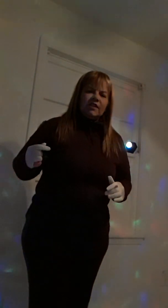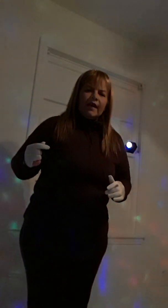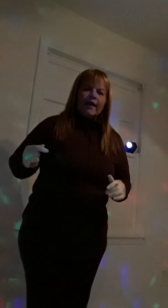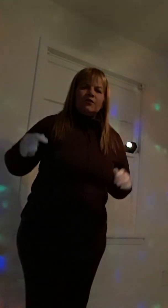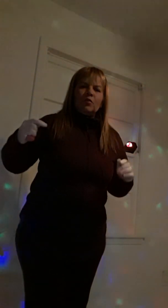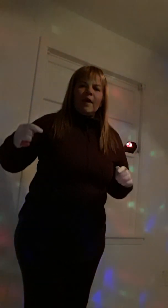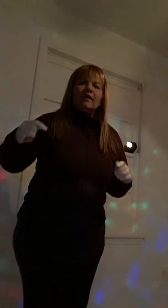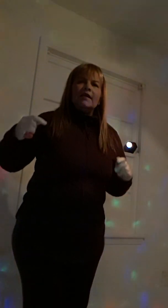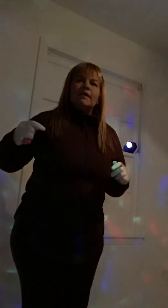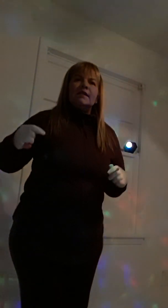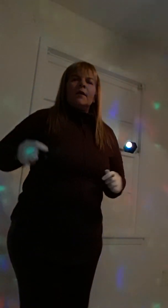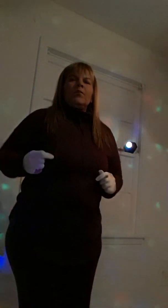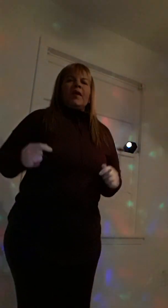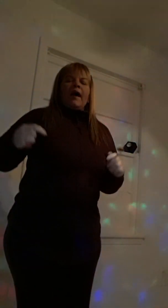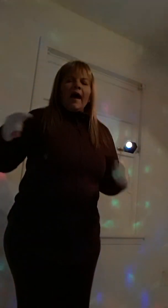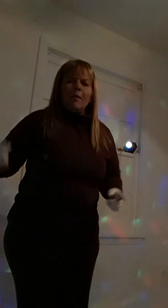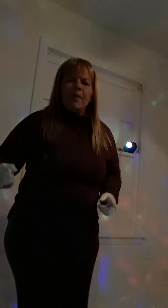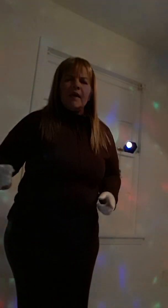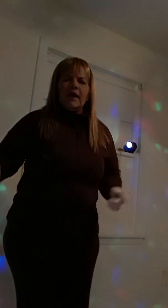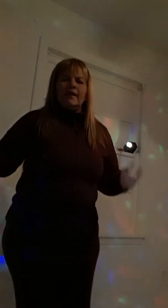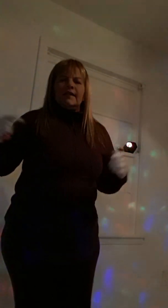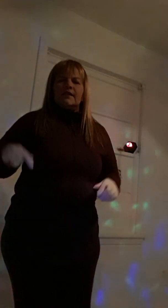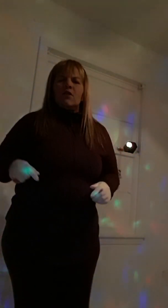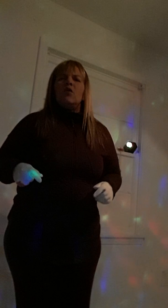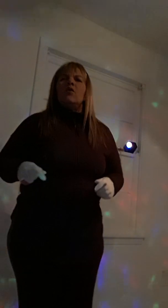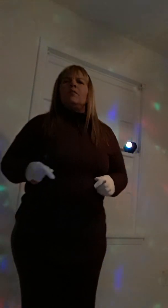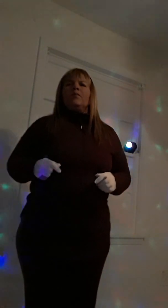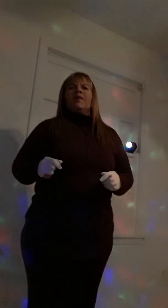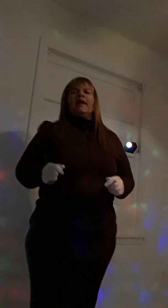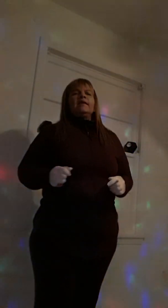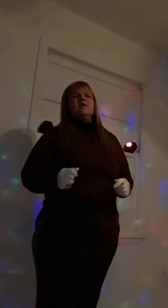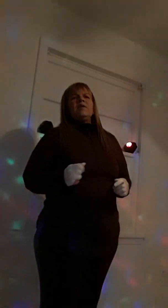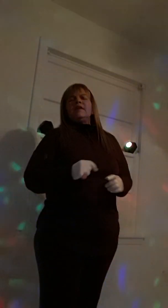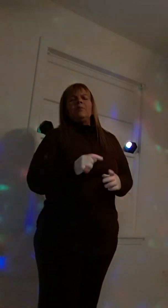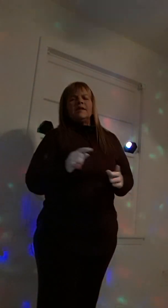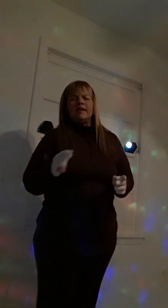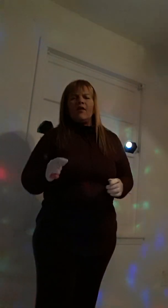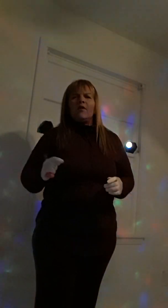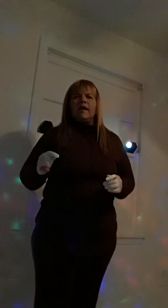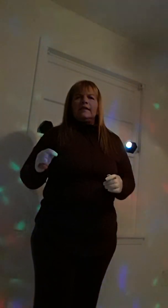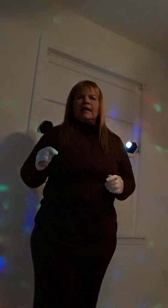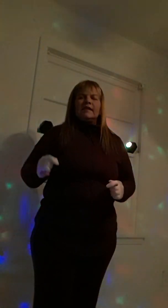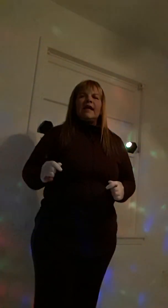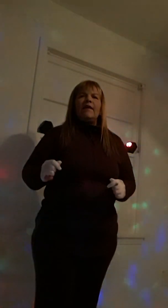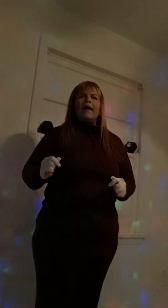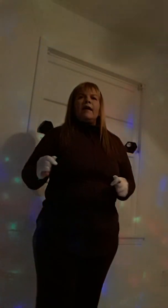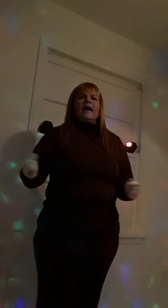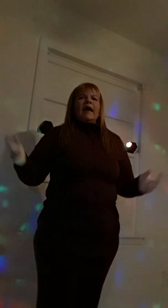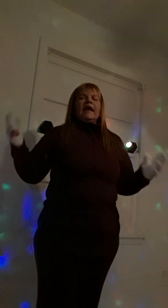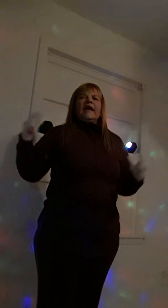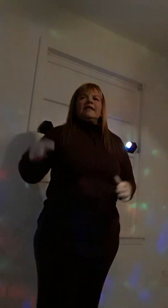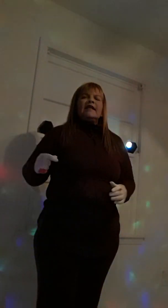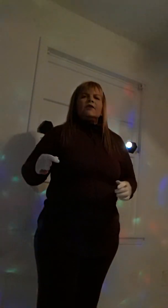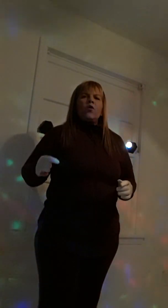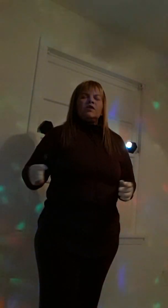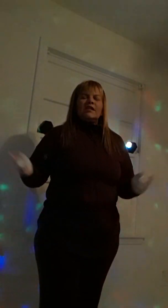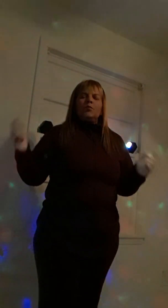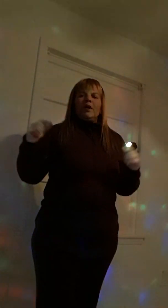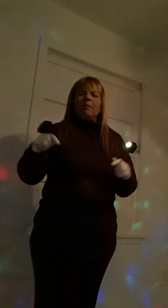And I was more than interested in to make this happen in this school. Y siempre he estado interesada en que estas cosas puedan